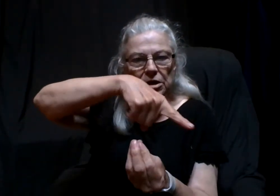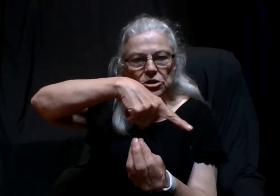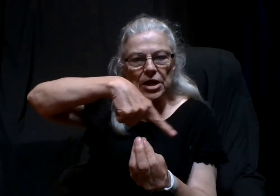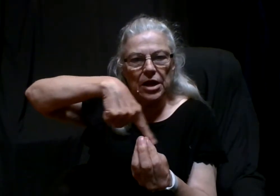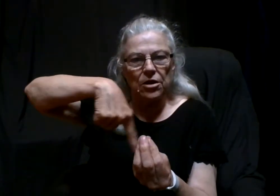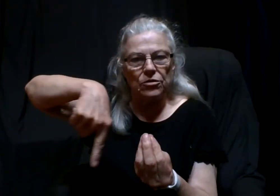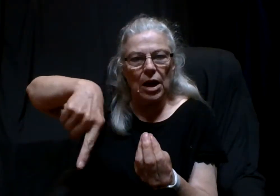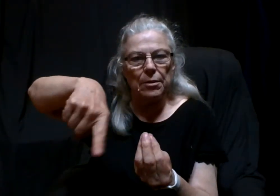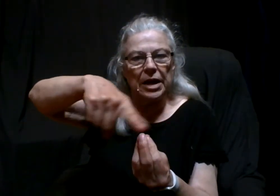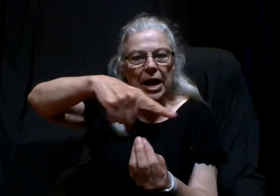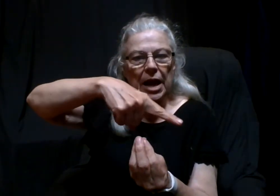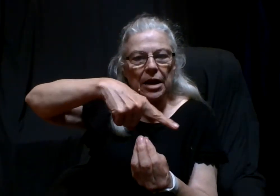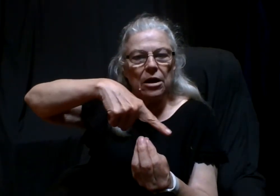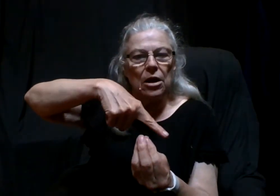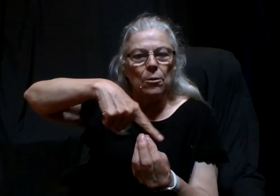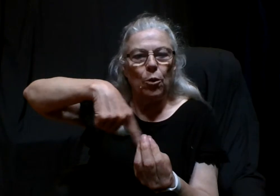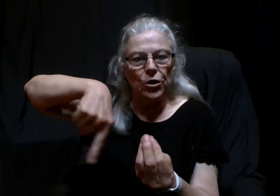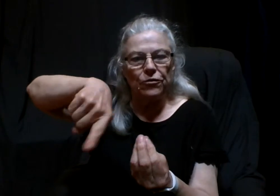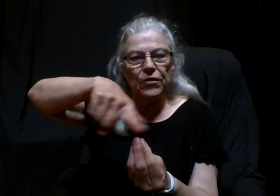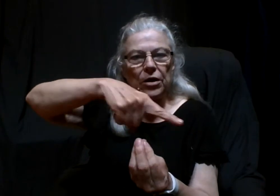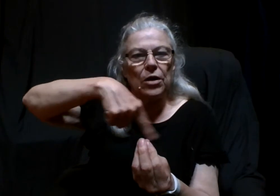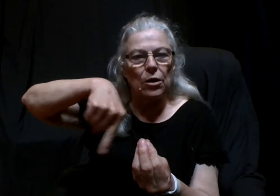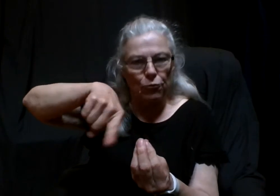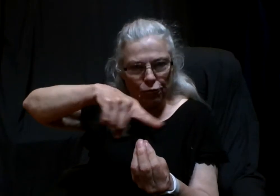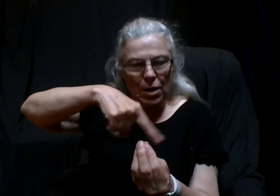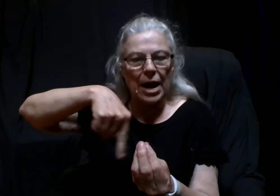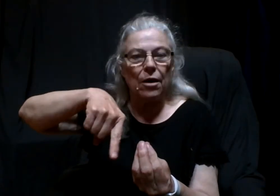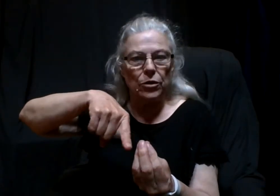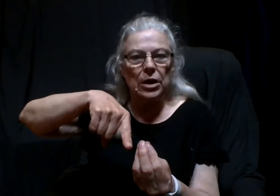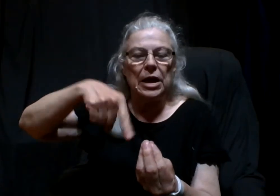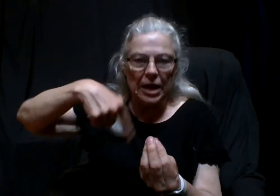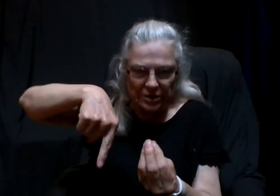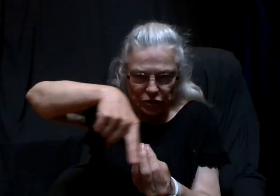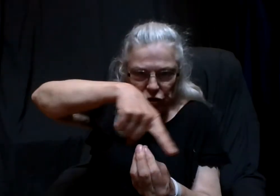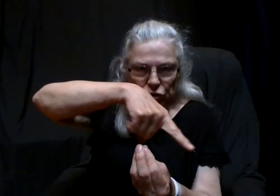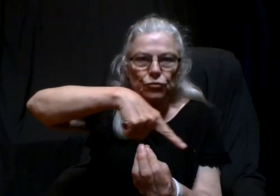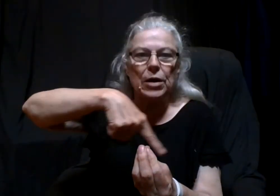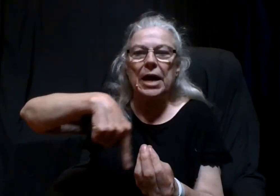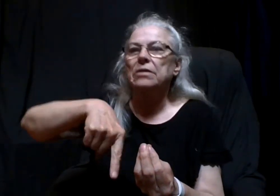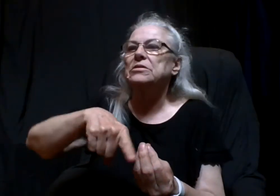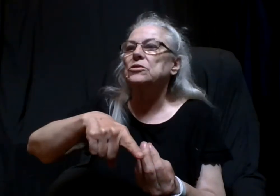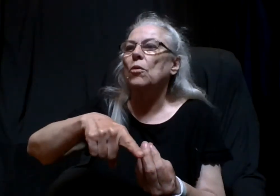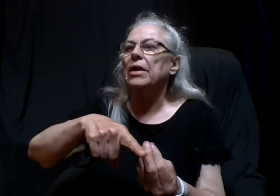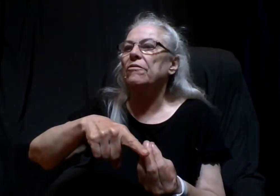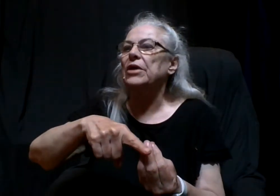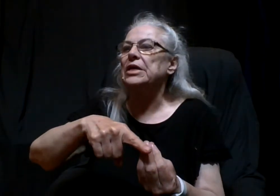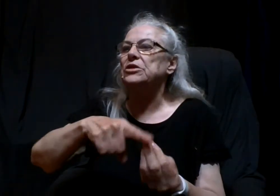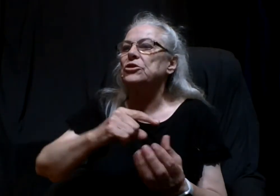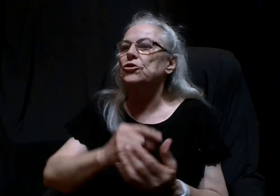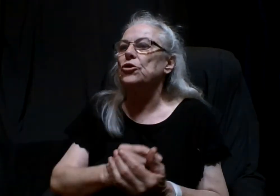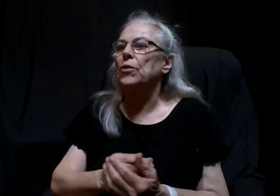just take your dominant hand, pointer finger around, it surrounds whatever it is that you're doing.